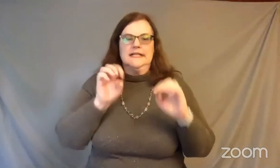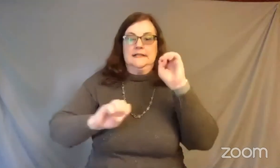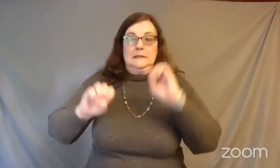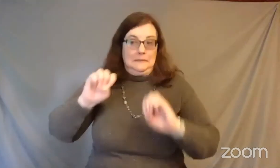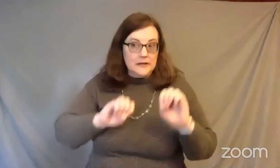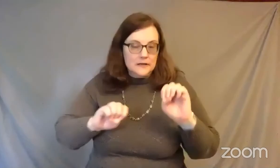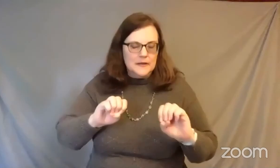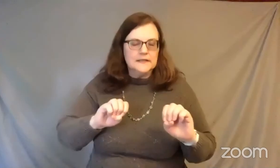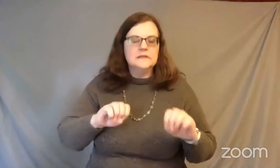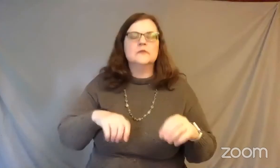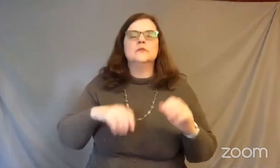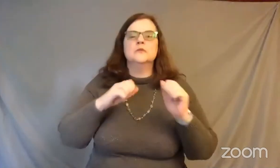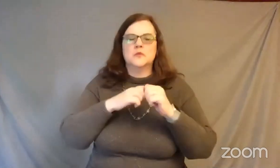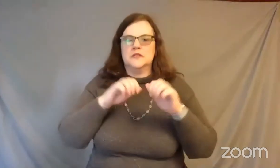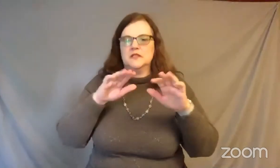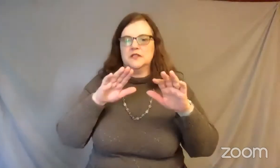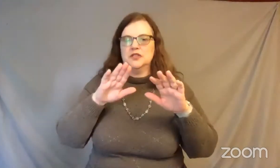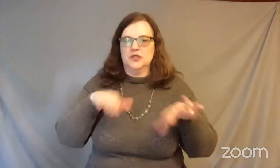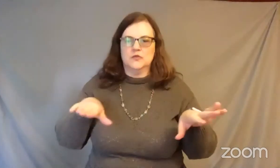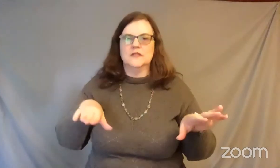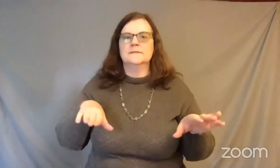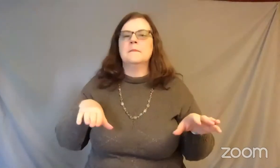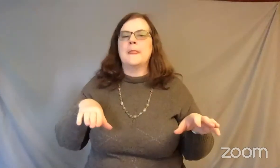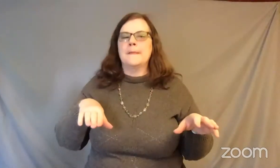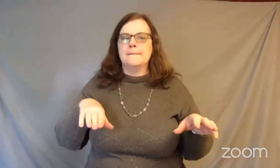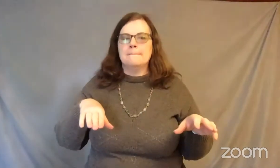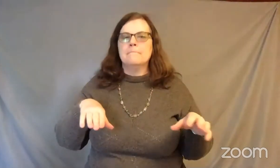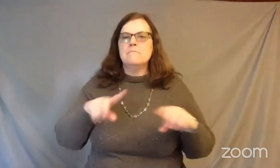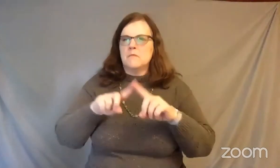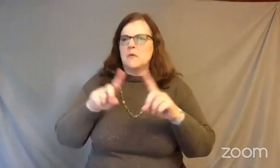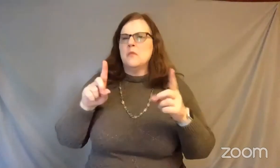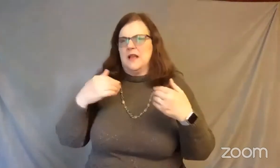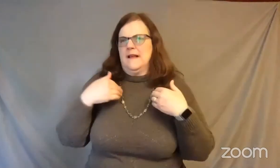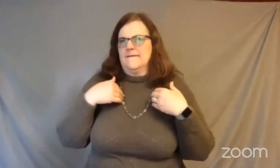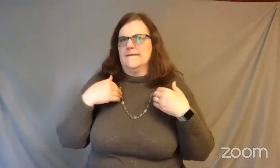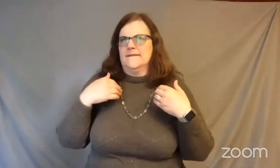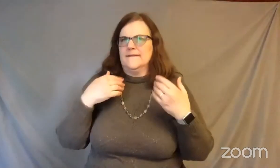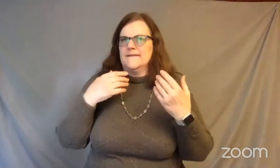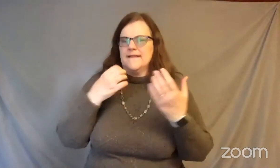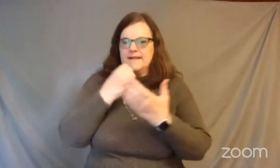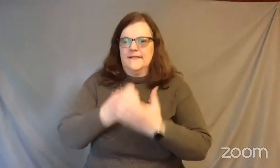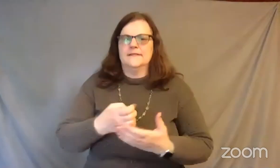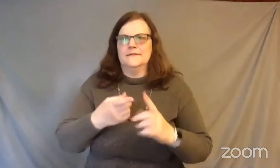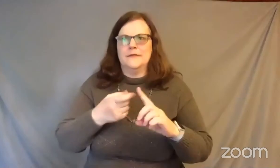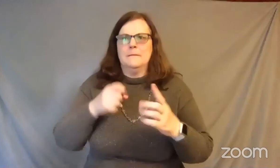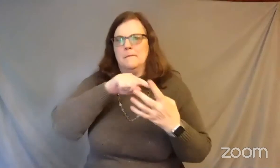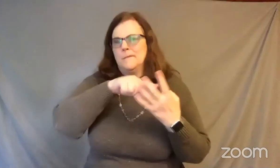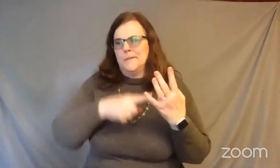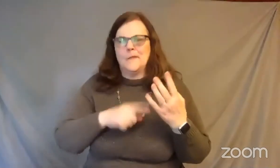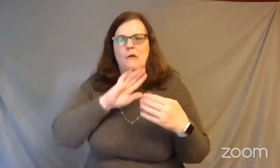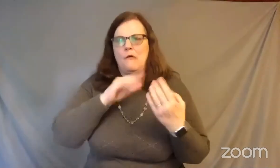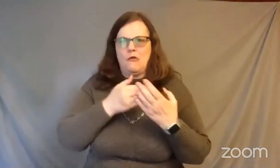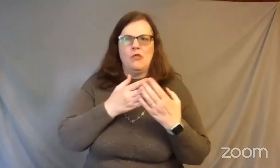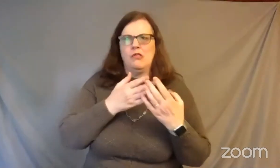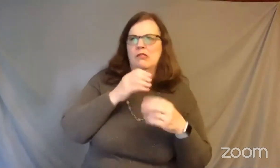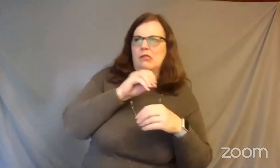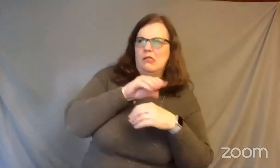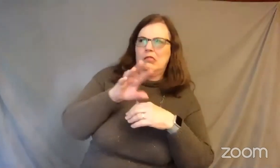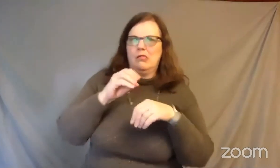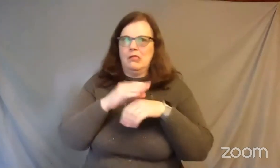So I will talk about what we have discovered from one of our experiments with these bilingual children, but we have